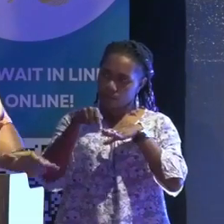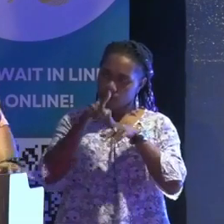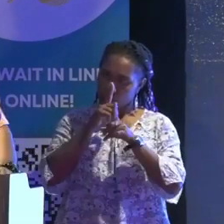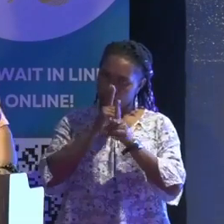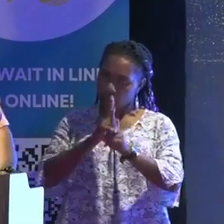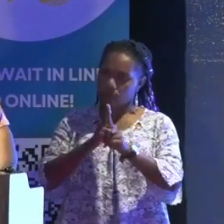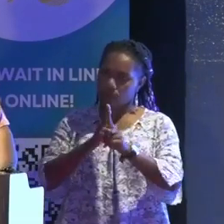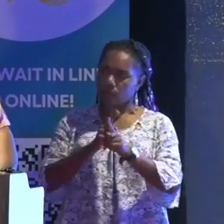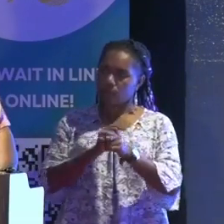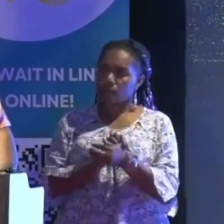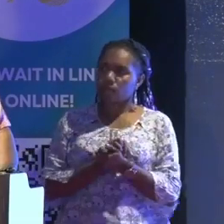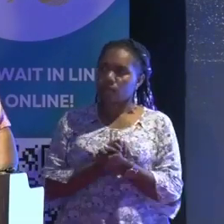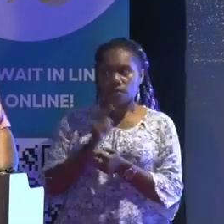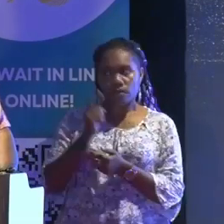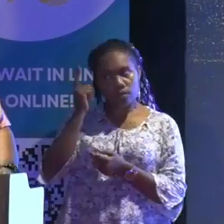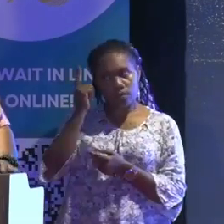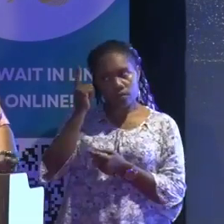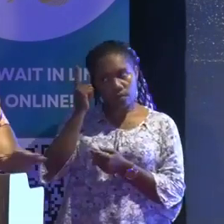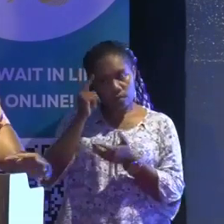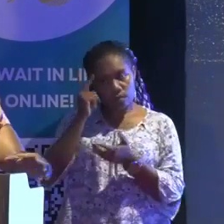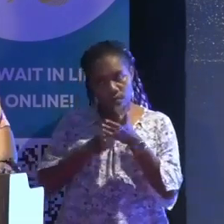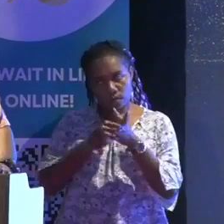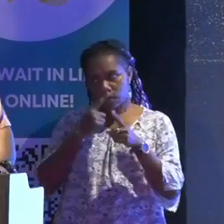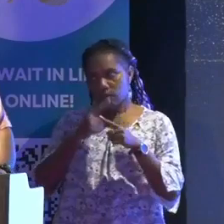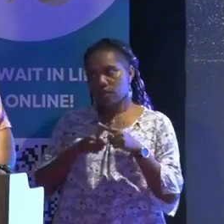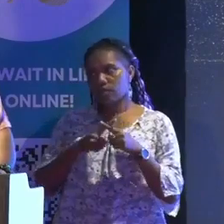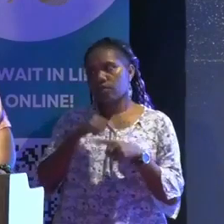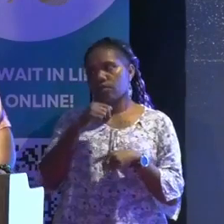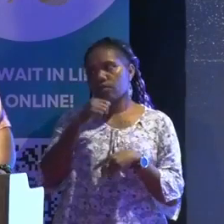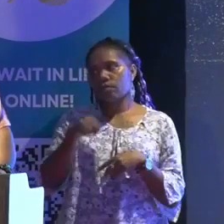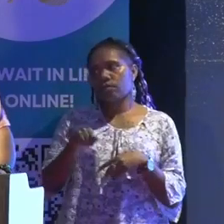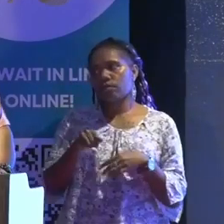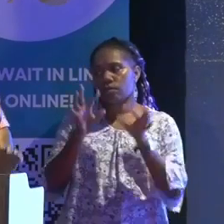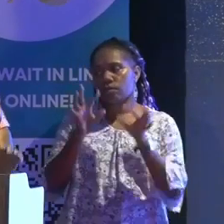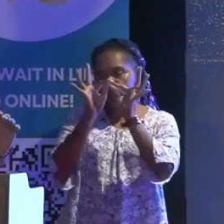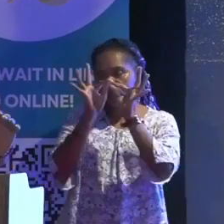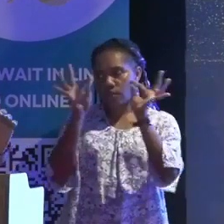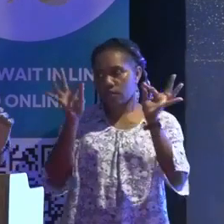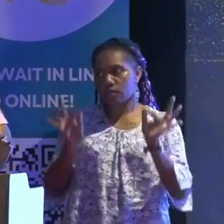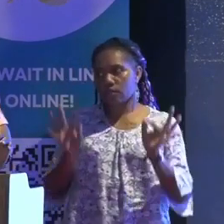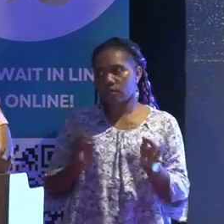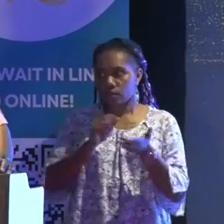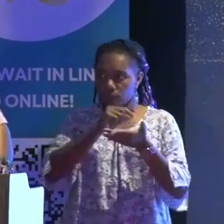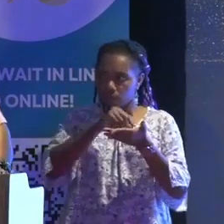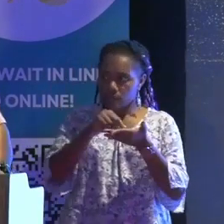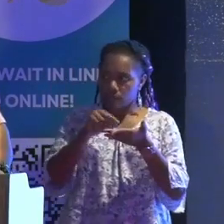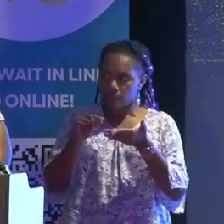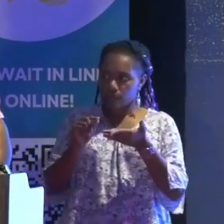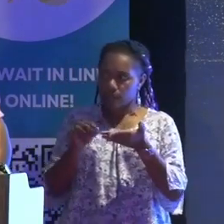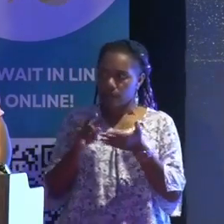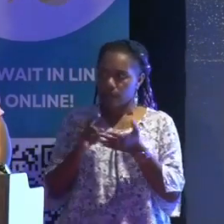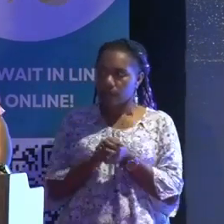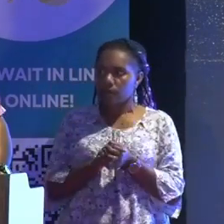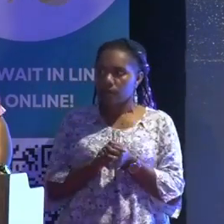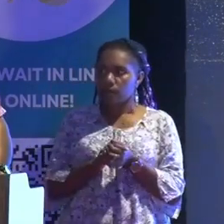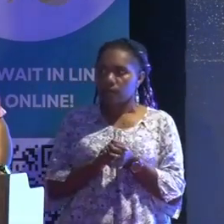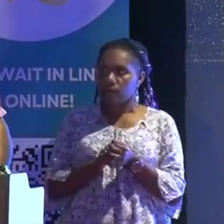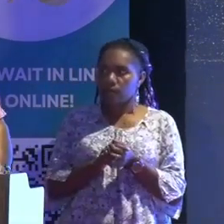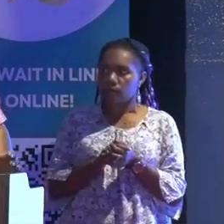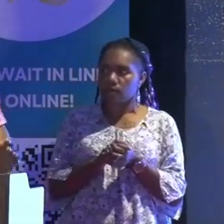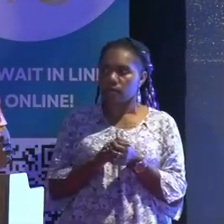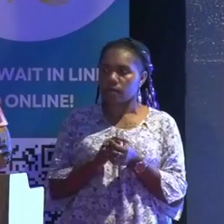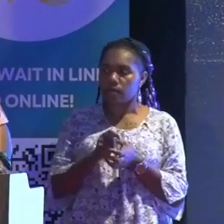no tax being taken out, I will not fill in a form. You have to be compliant with your